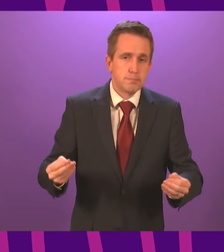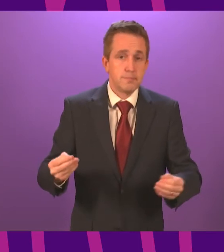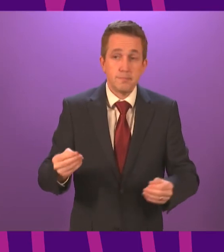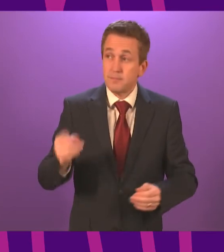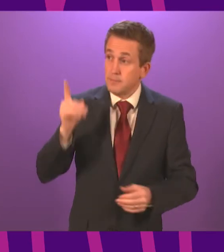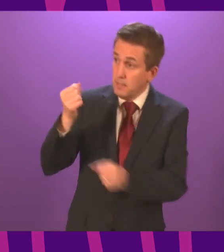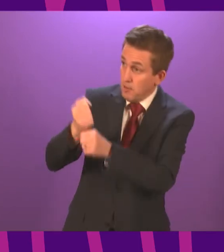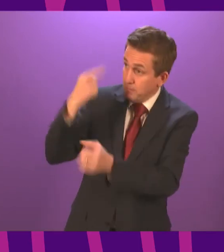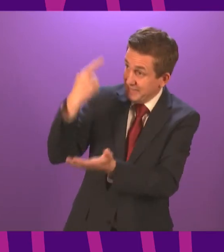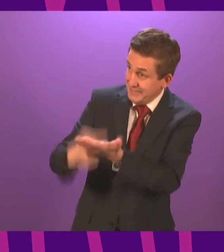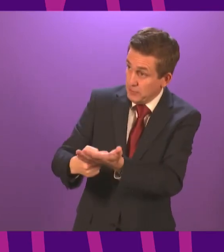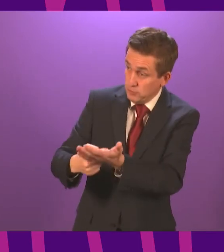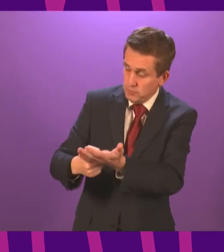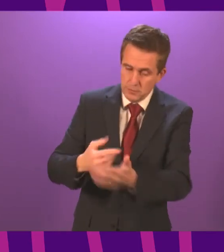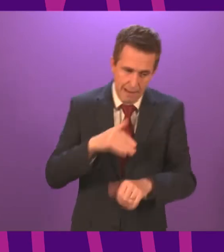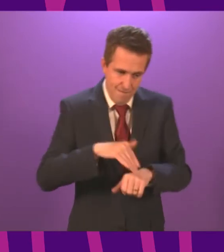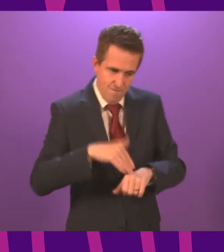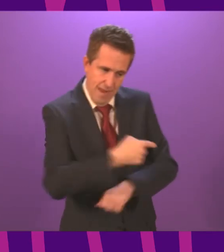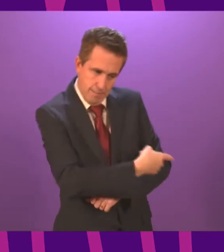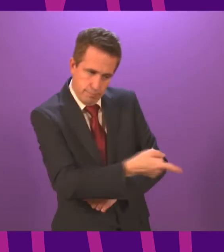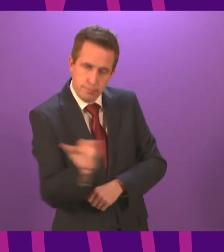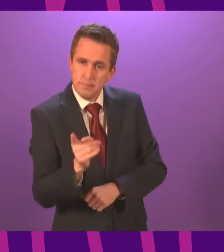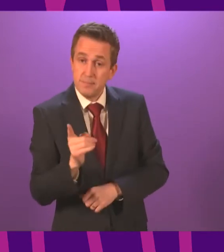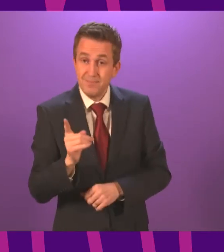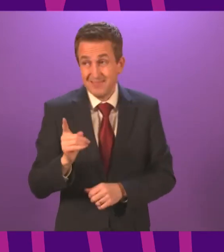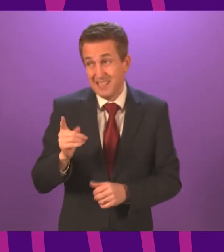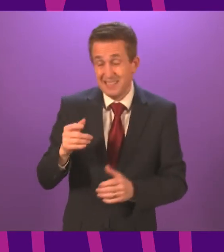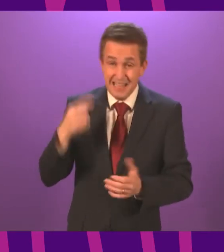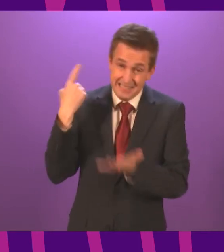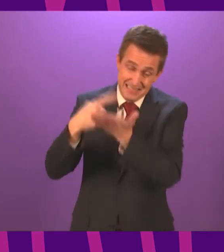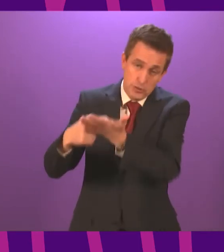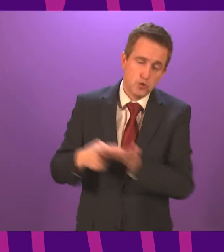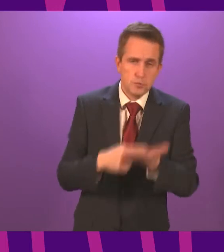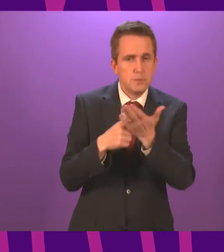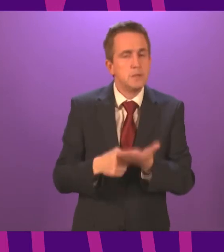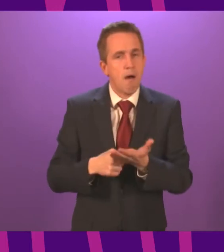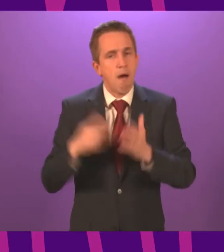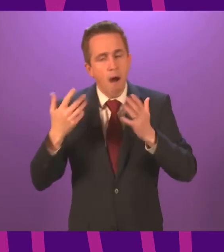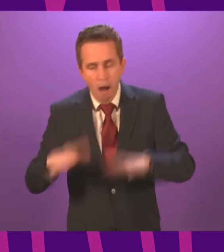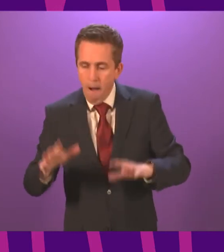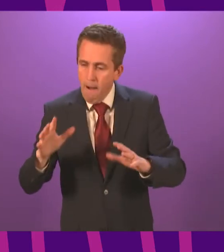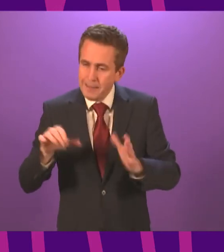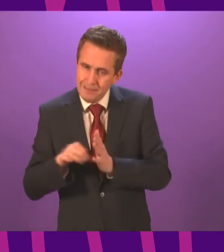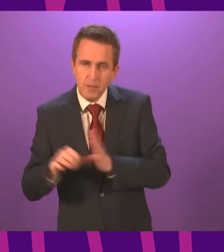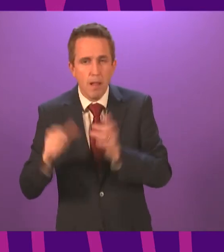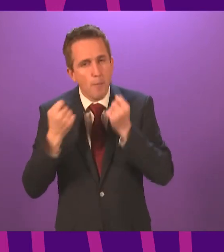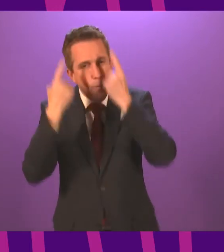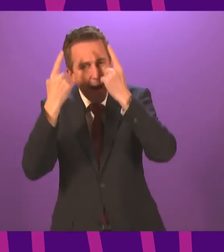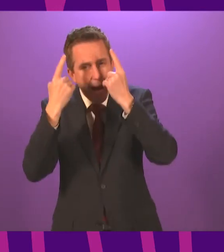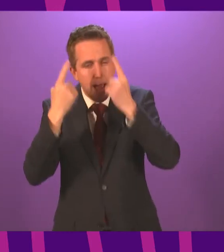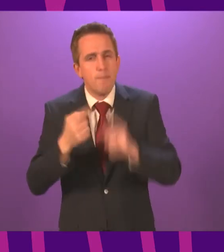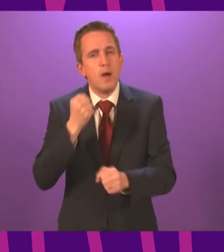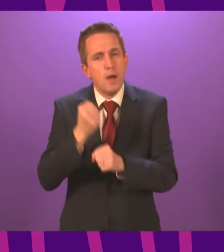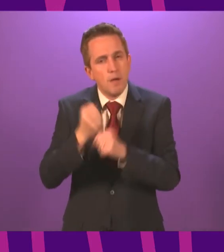this government takes has a consequence, and these decisions are really tough. I get that. All we are asking is that